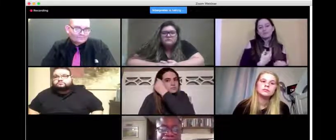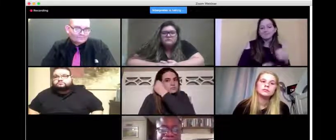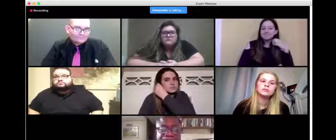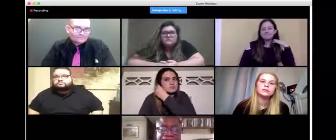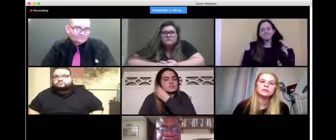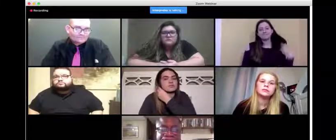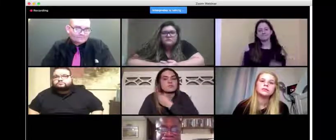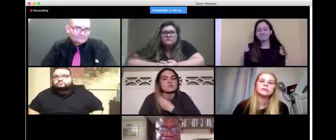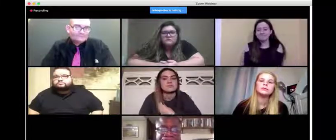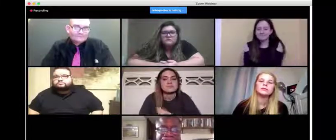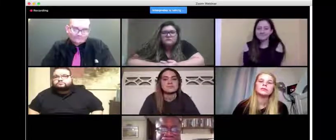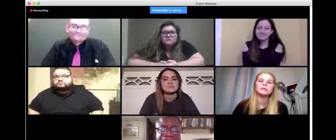Blakelyn?